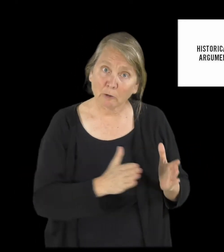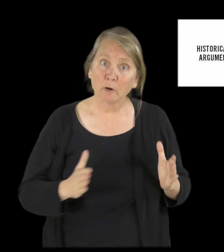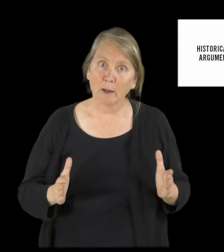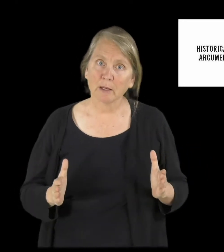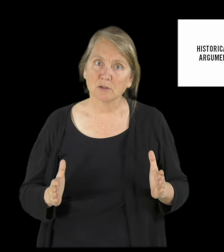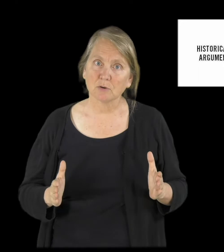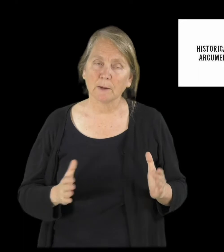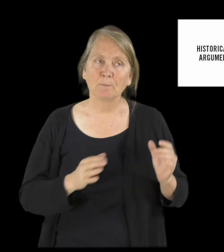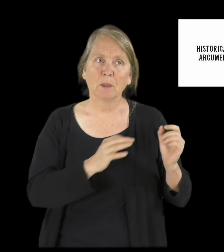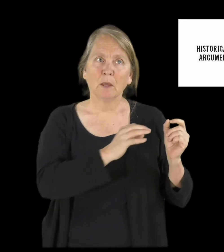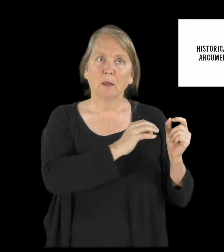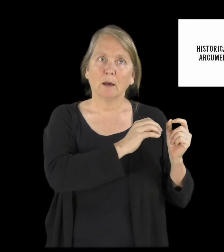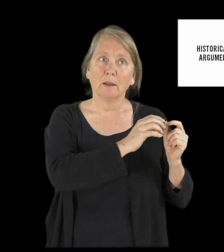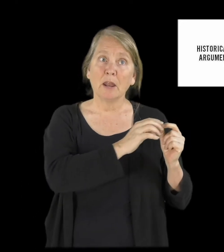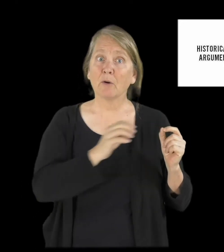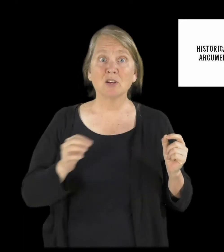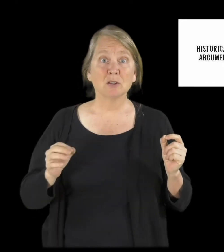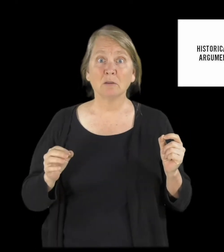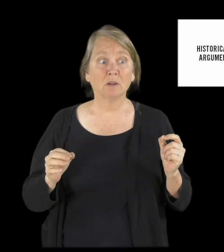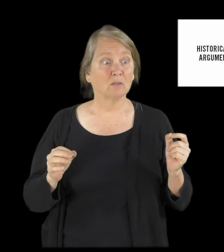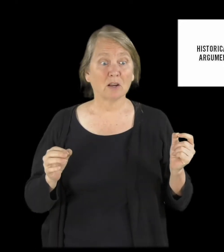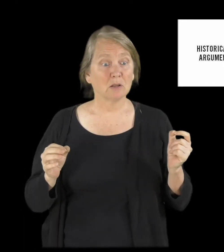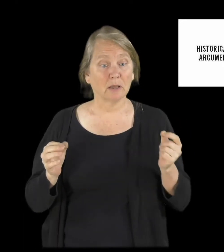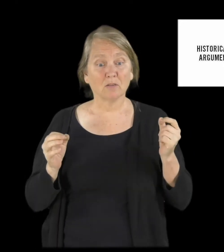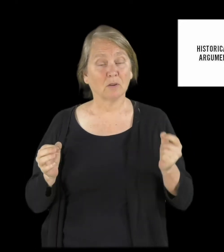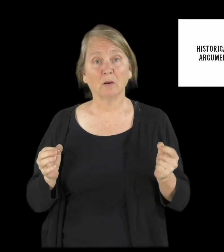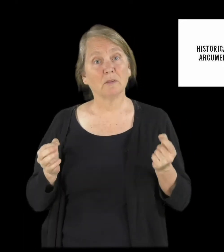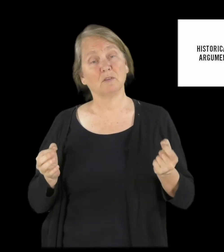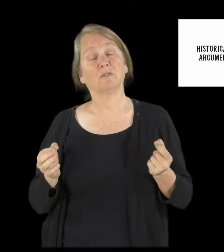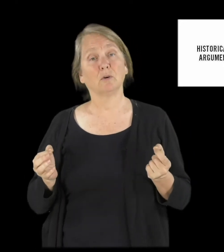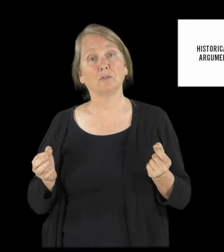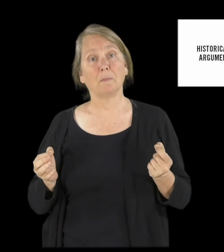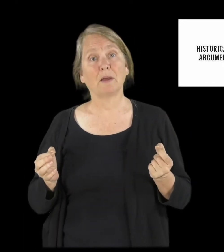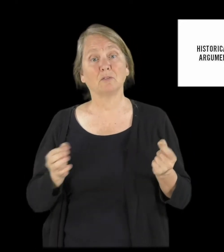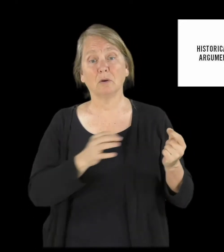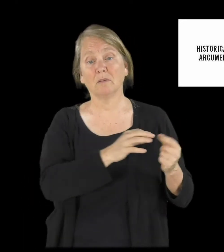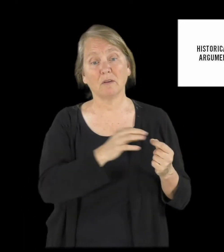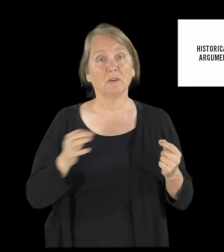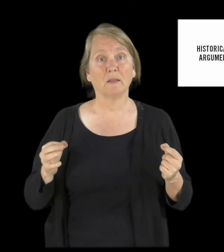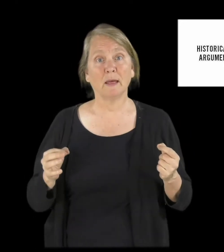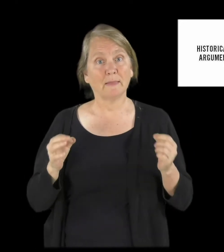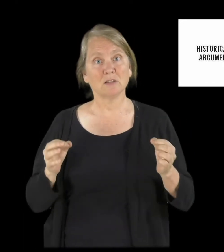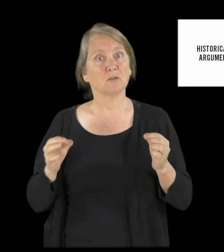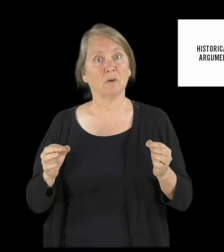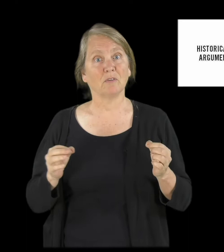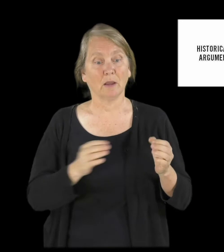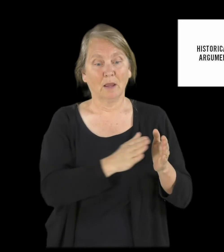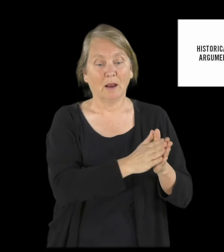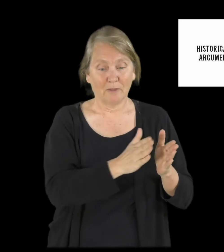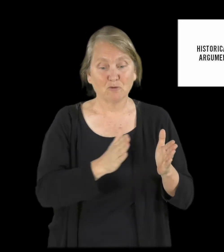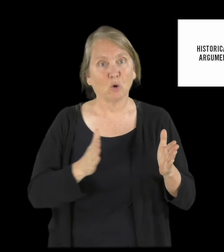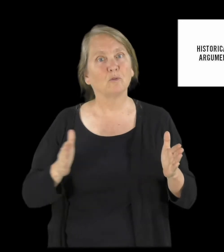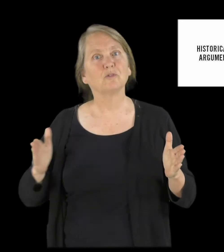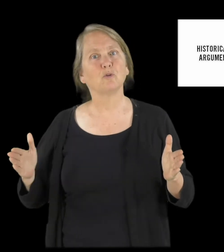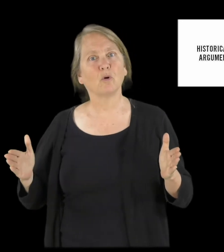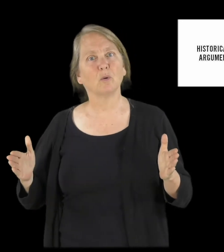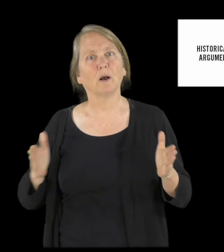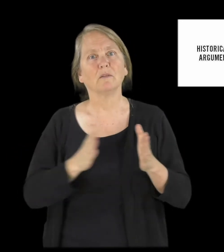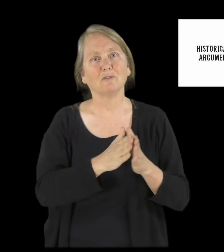about history. Narration is actually a skill that's difficult to master, and if they've done that, that's terrific. They've told the story well. They've told